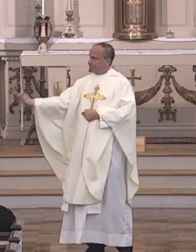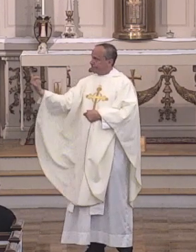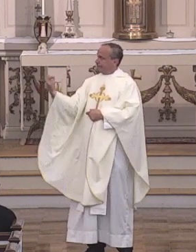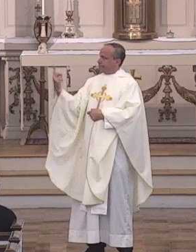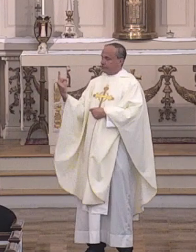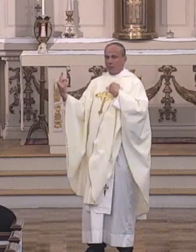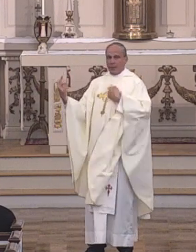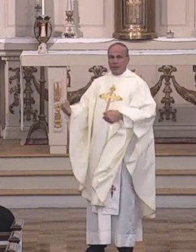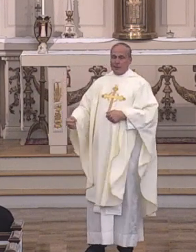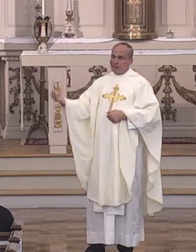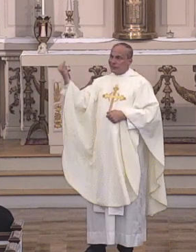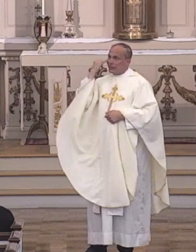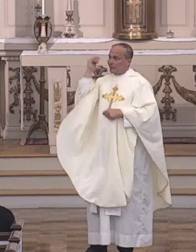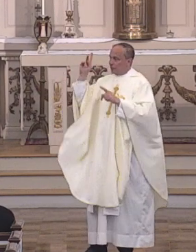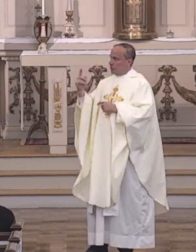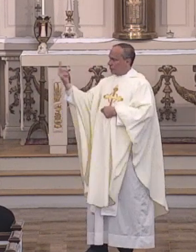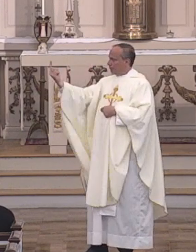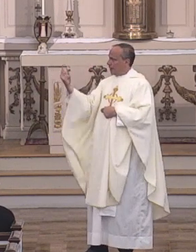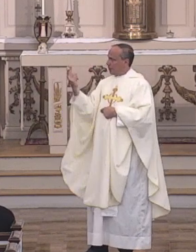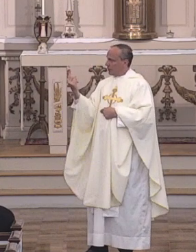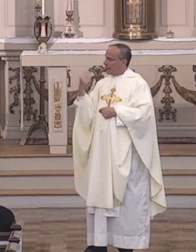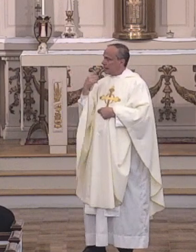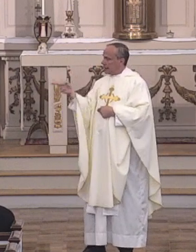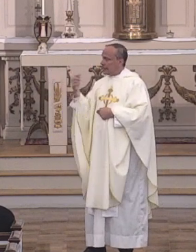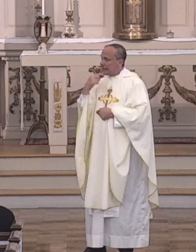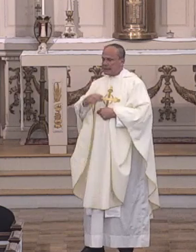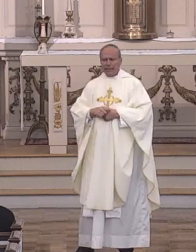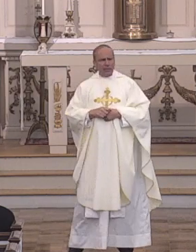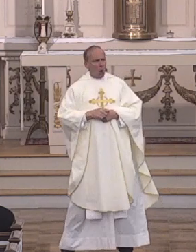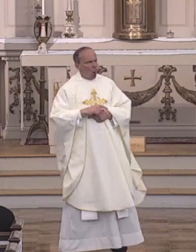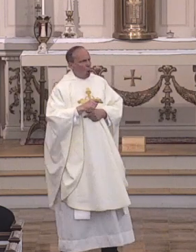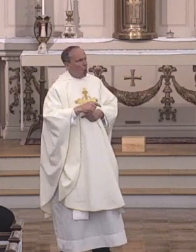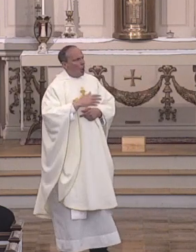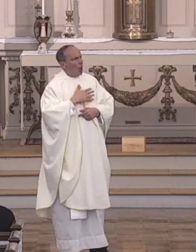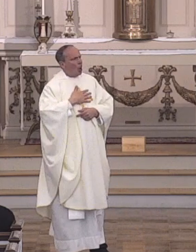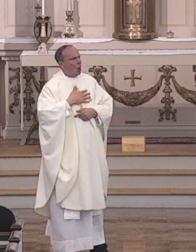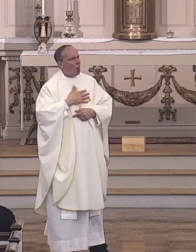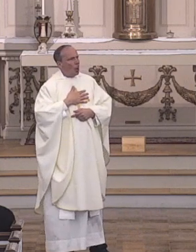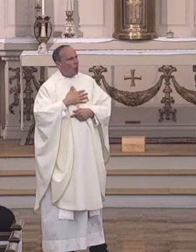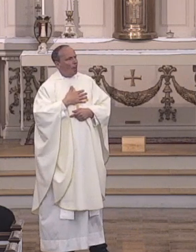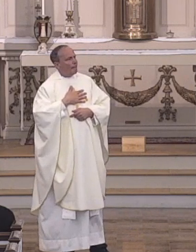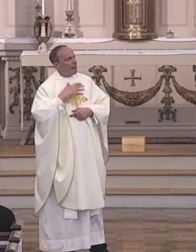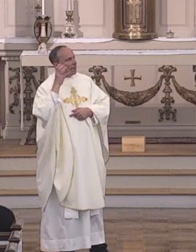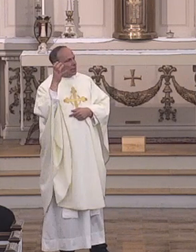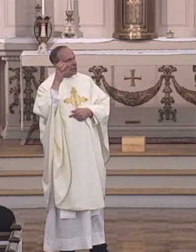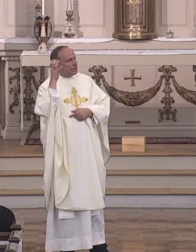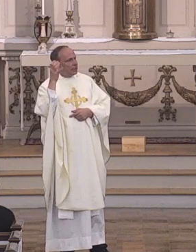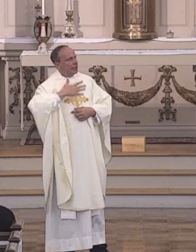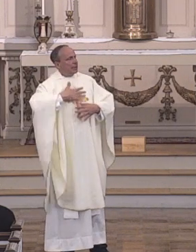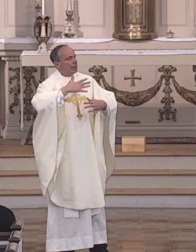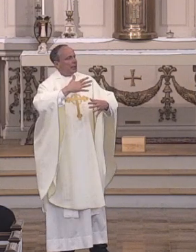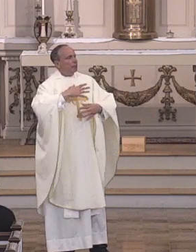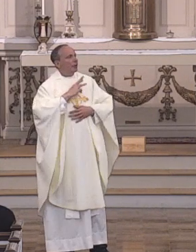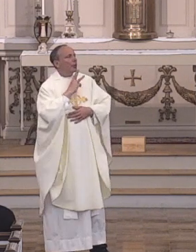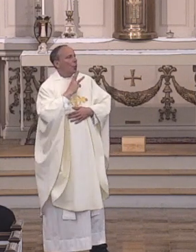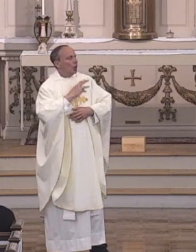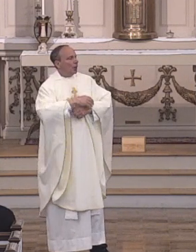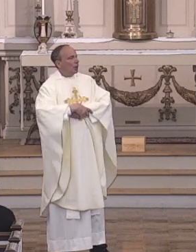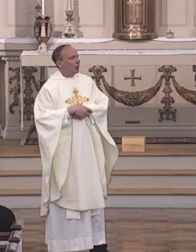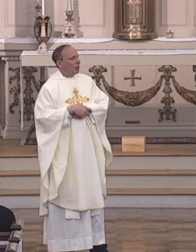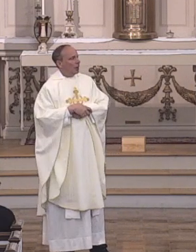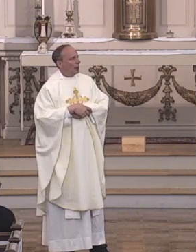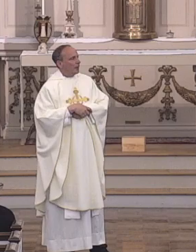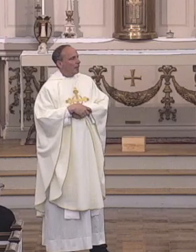air. If, for example, I had a person come up to me and say, oh, did you know my